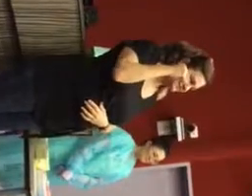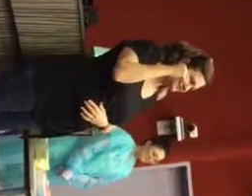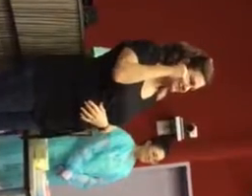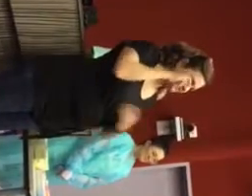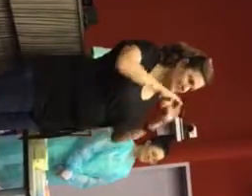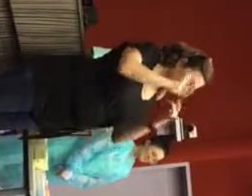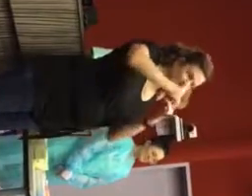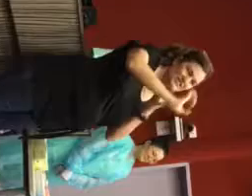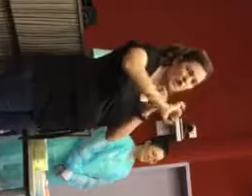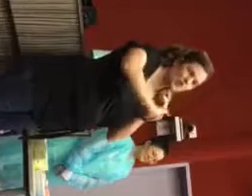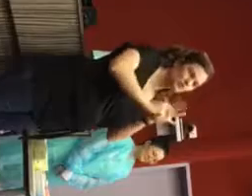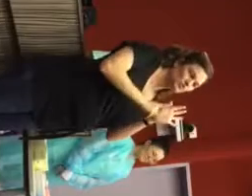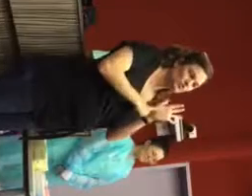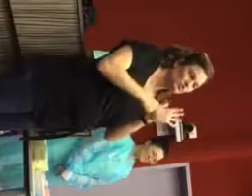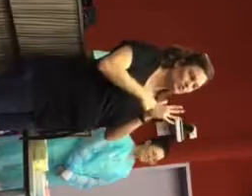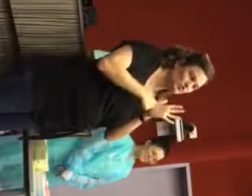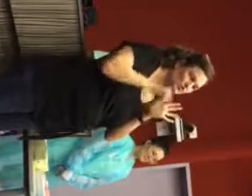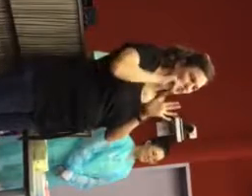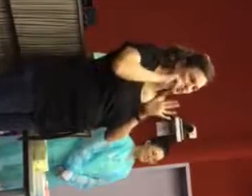be.